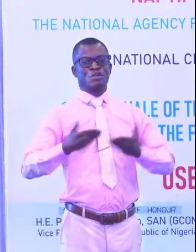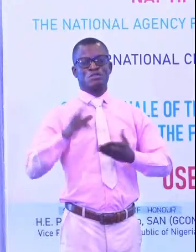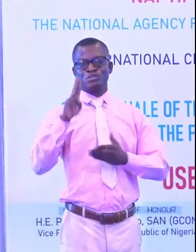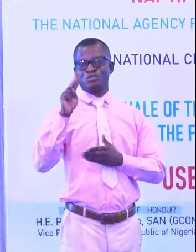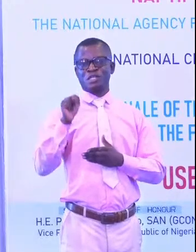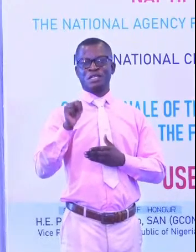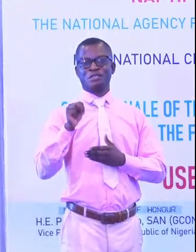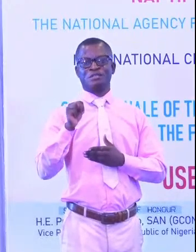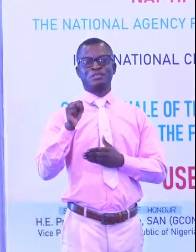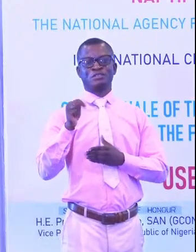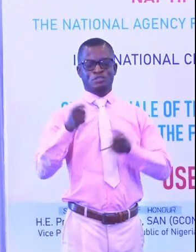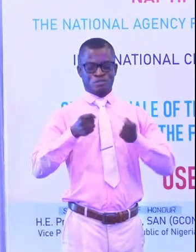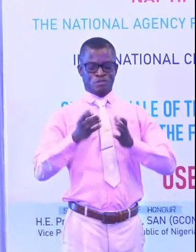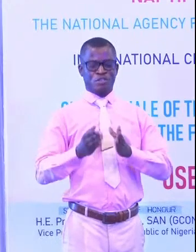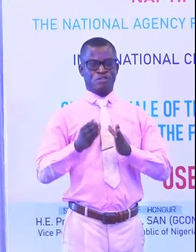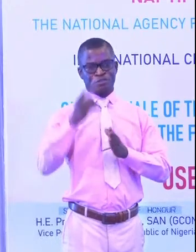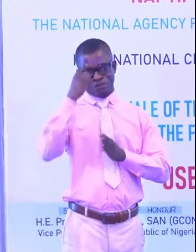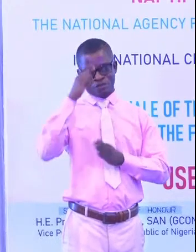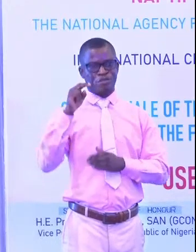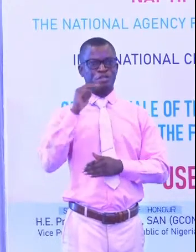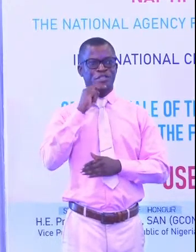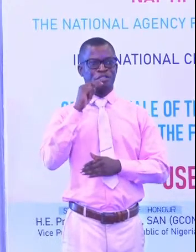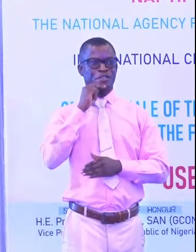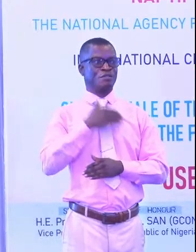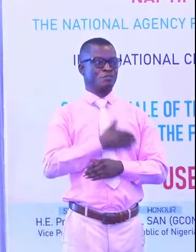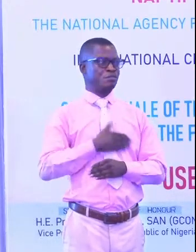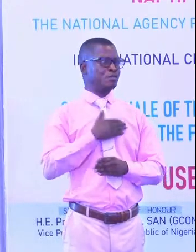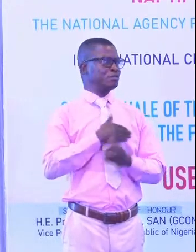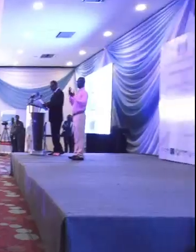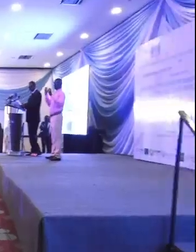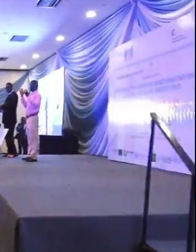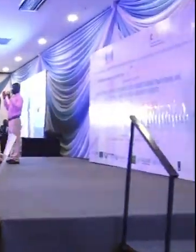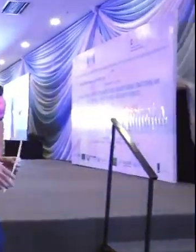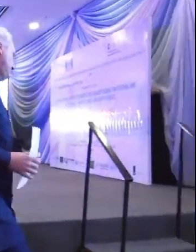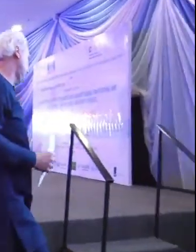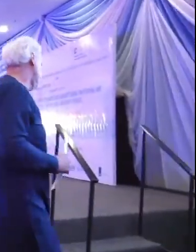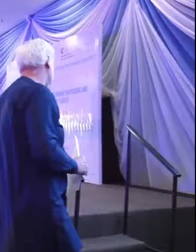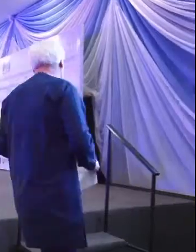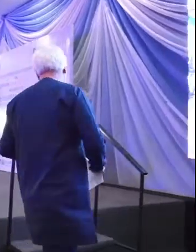Coordinator to Nigeria, Mr. Matthias Shumale. Please put your hands together for him.